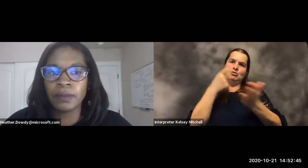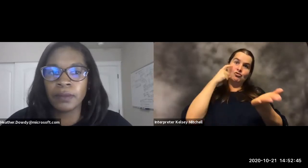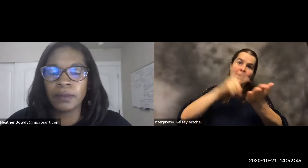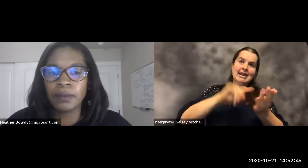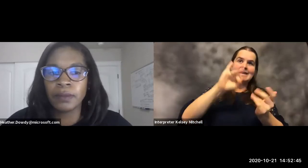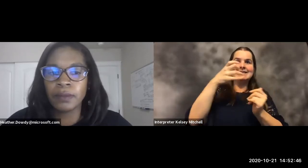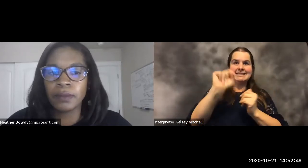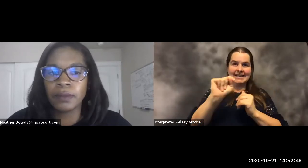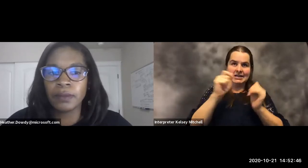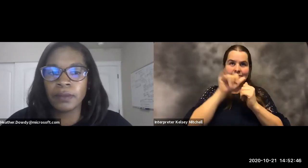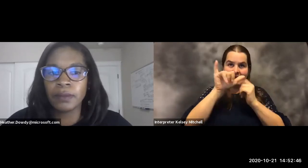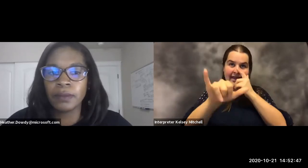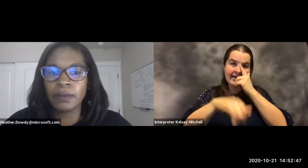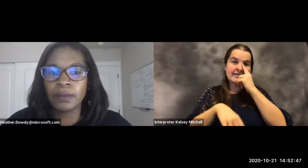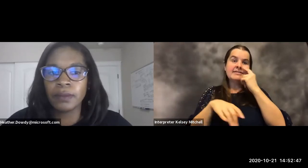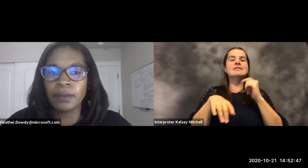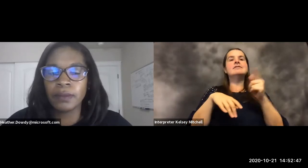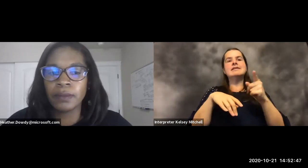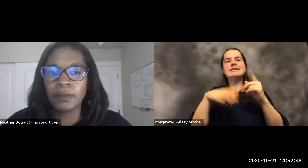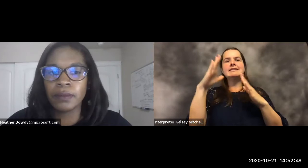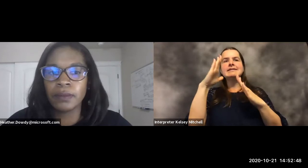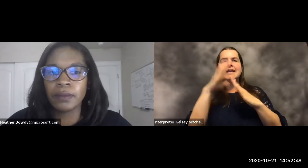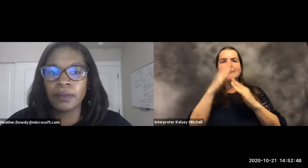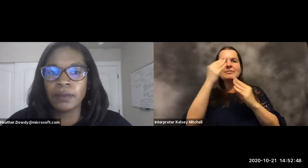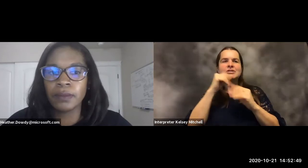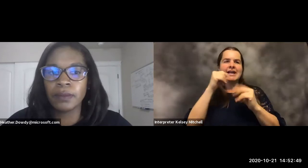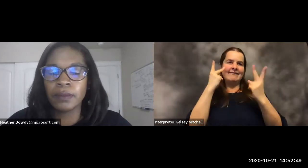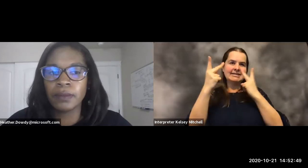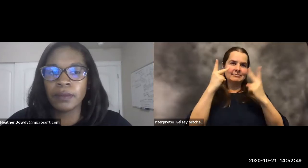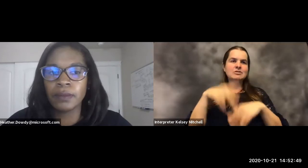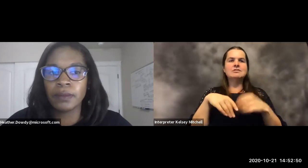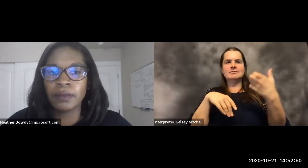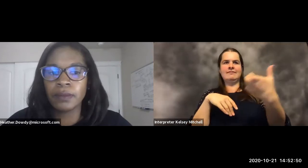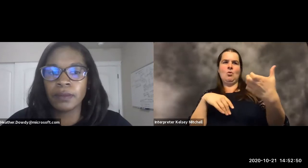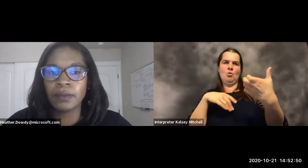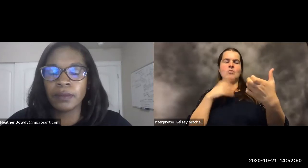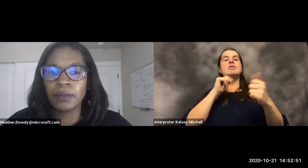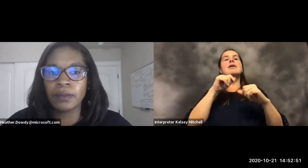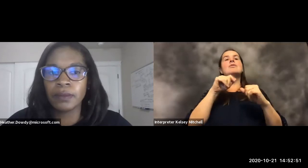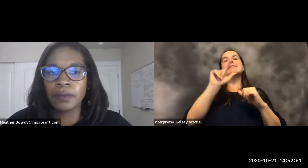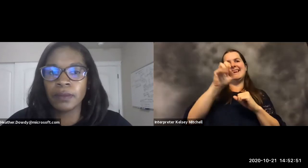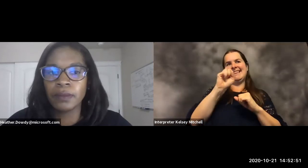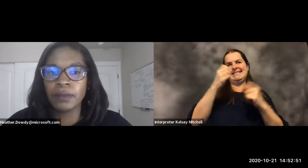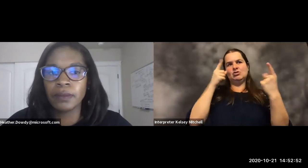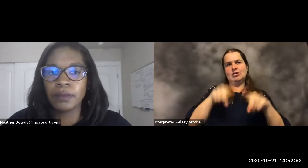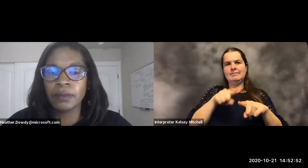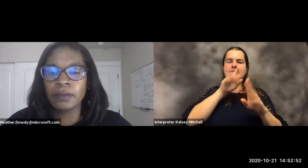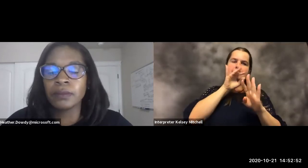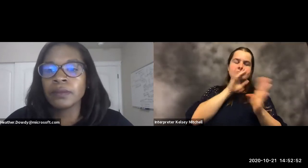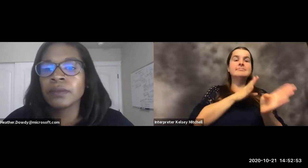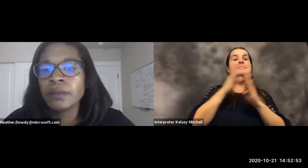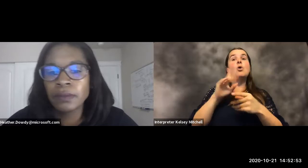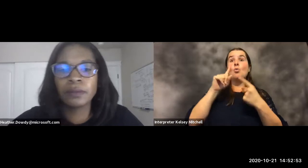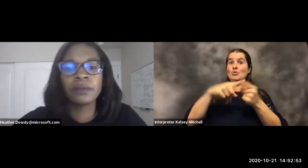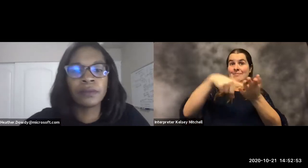with its formatting. Top and left edge is not visible. Hold steady. Lease agreement. This agreement When paying with